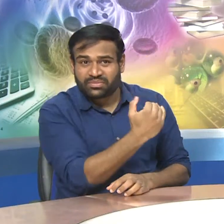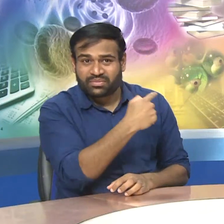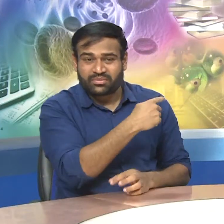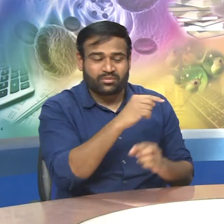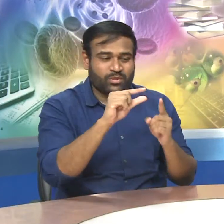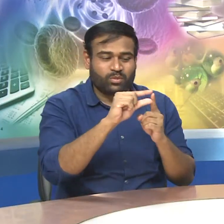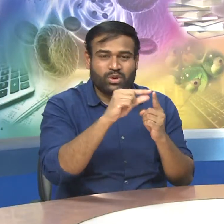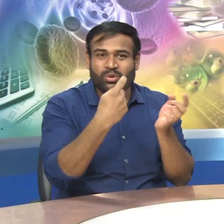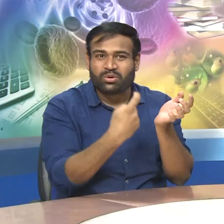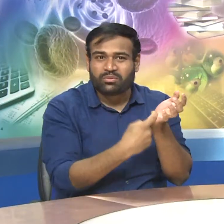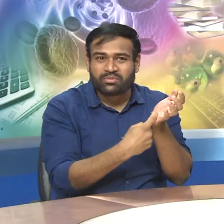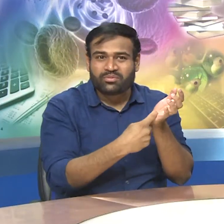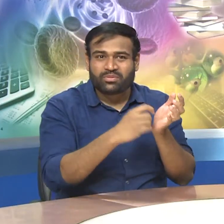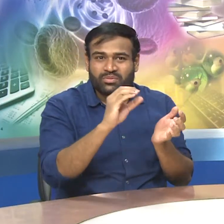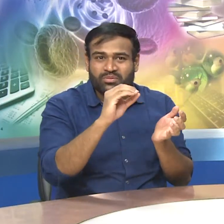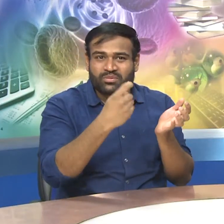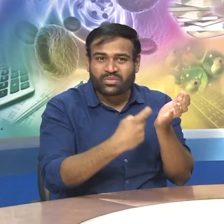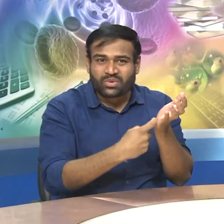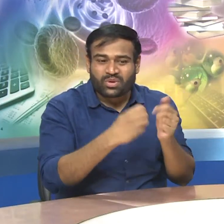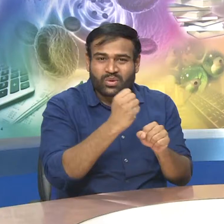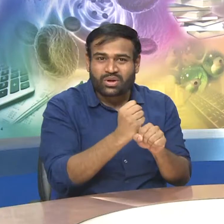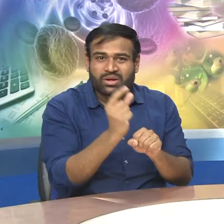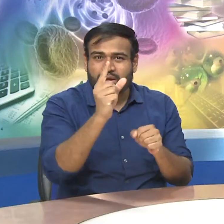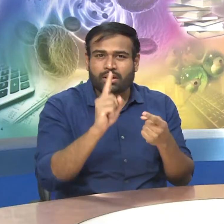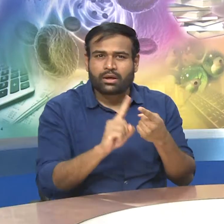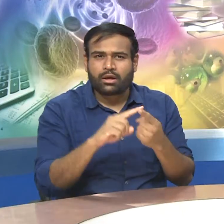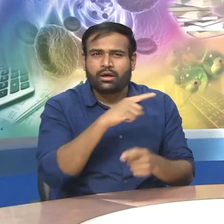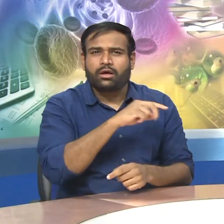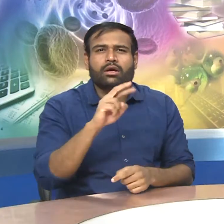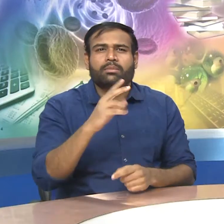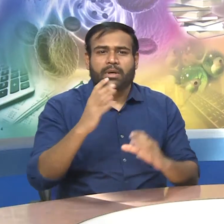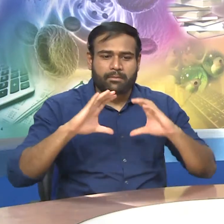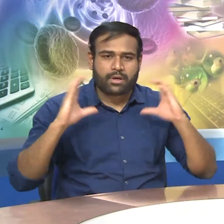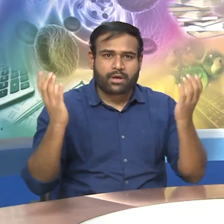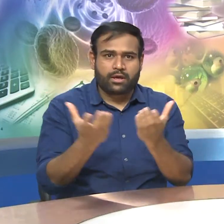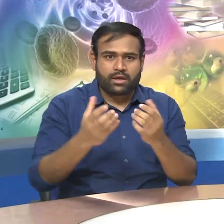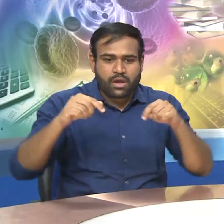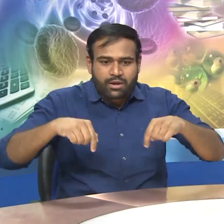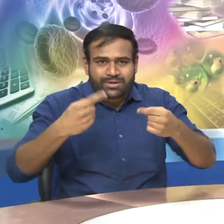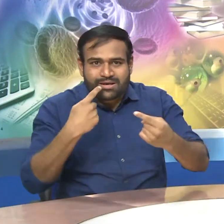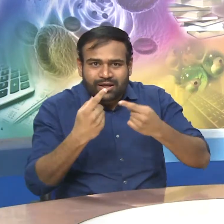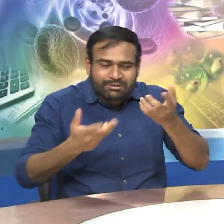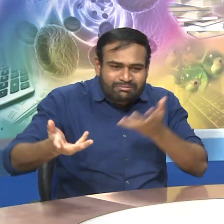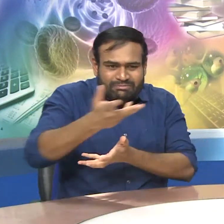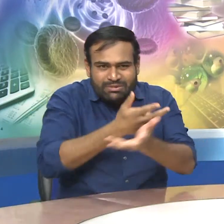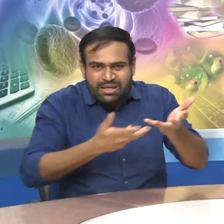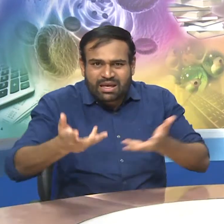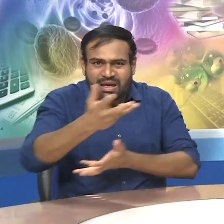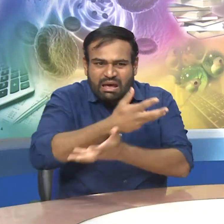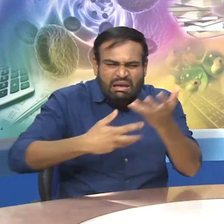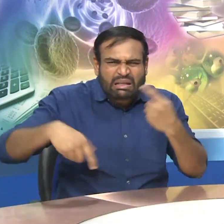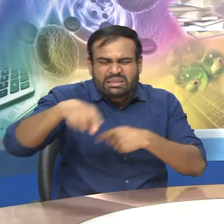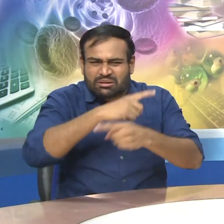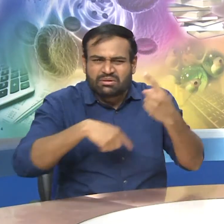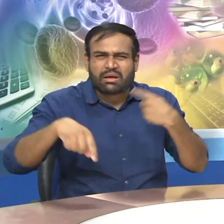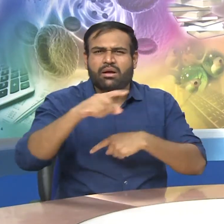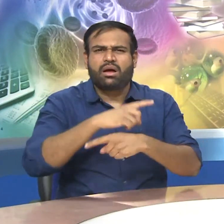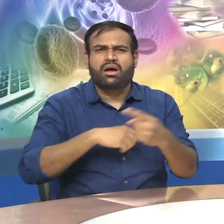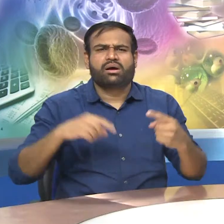Next word is prorogue. Prorogue. It means discontinue a session of